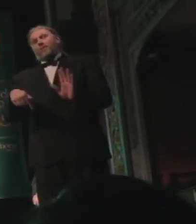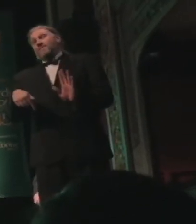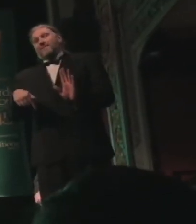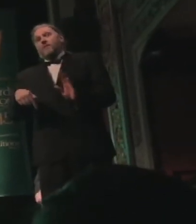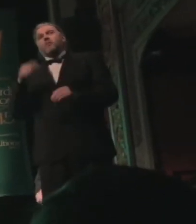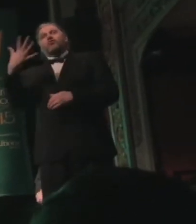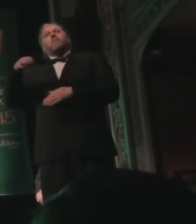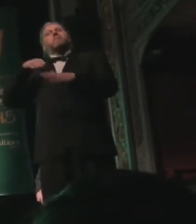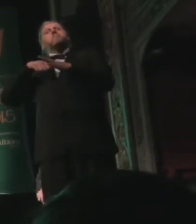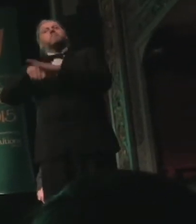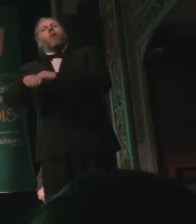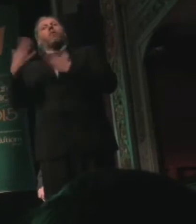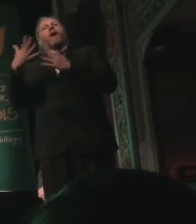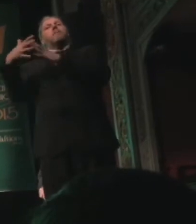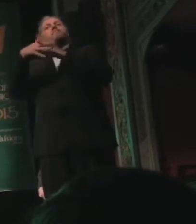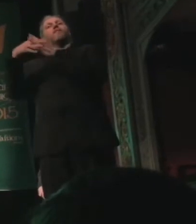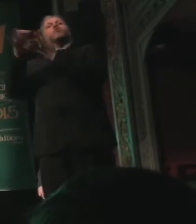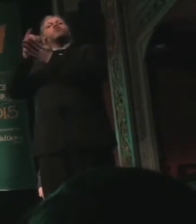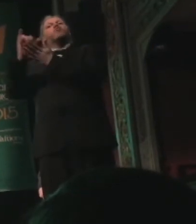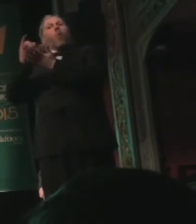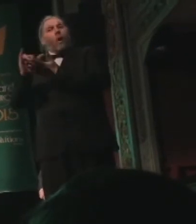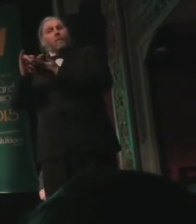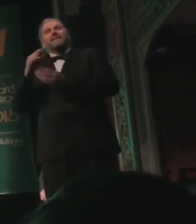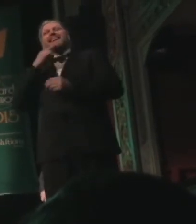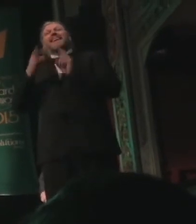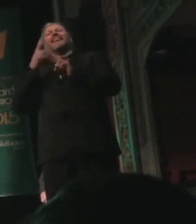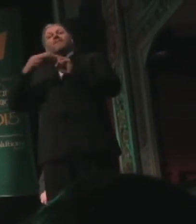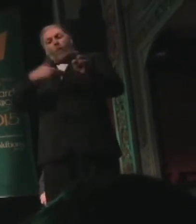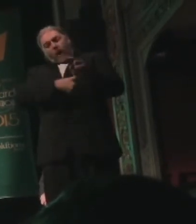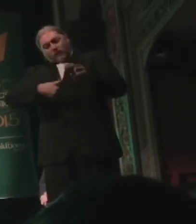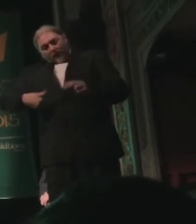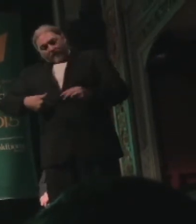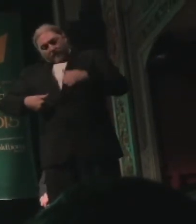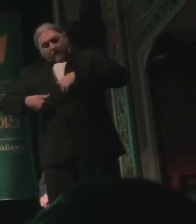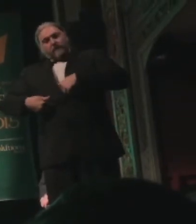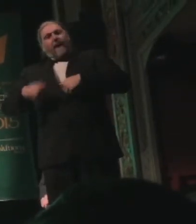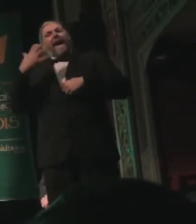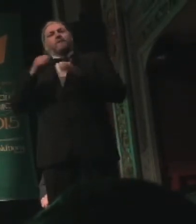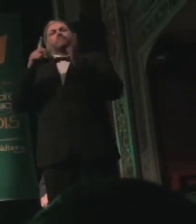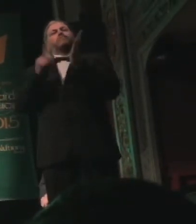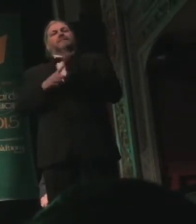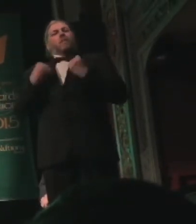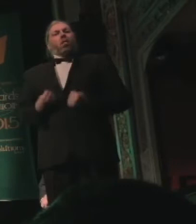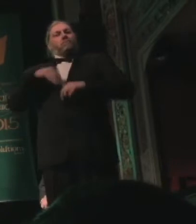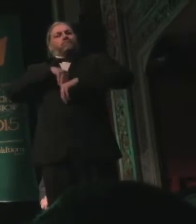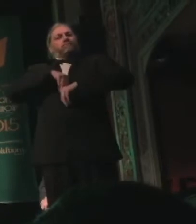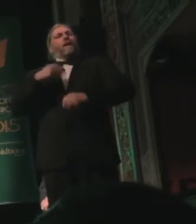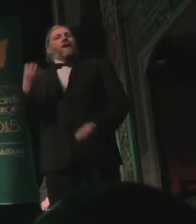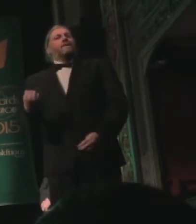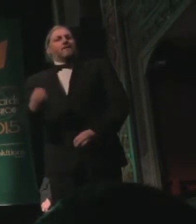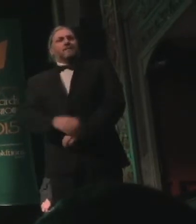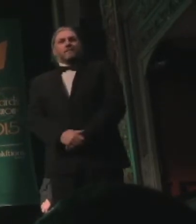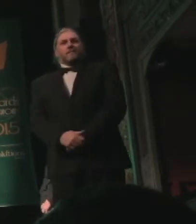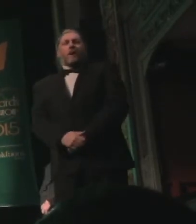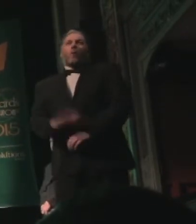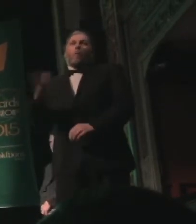Despite being born in Queens, New York, it's often been said that if you cut her in half, she'd have Bristol written right through her. Of course, we all